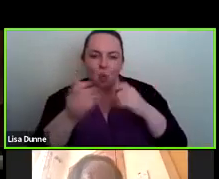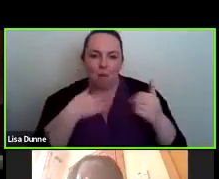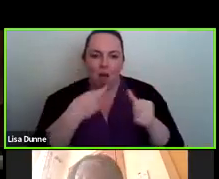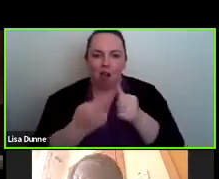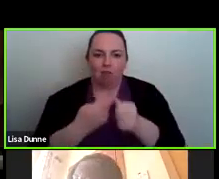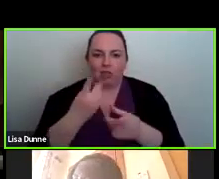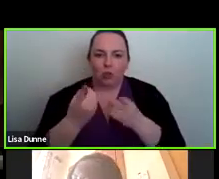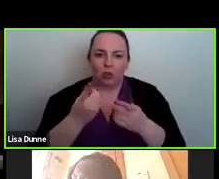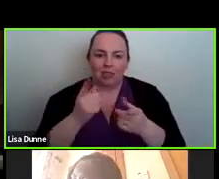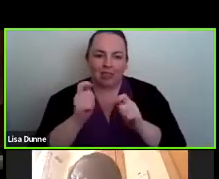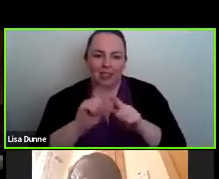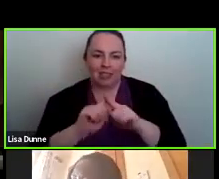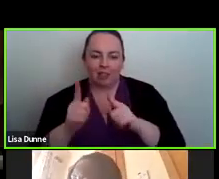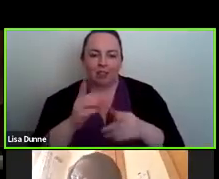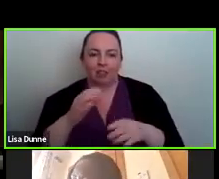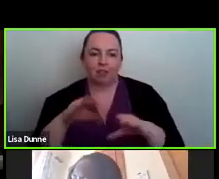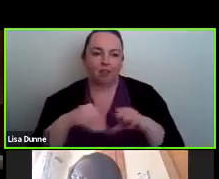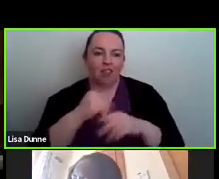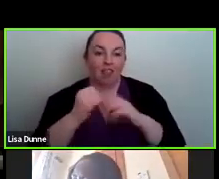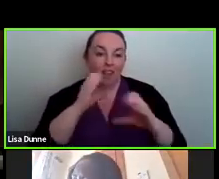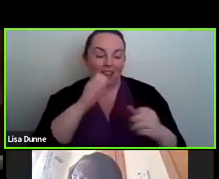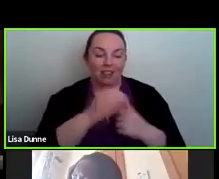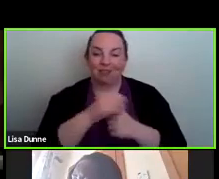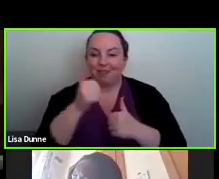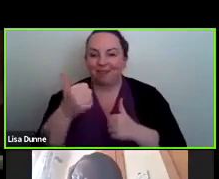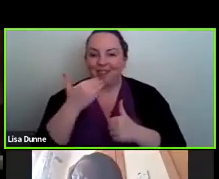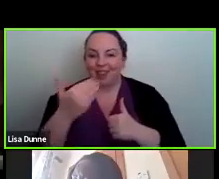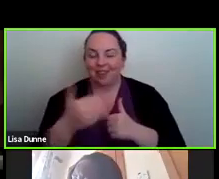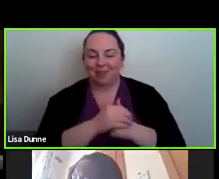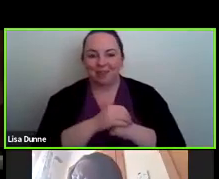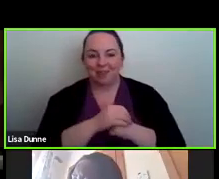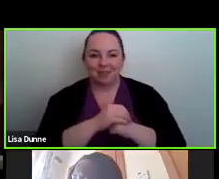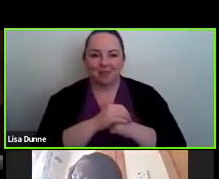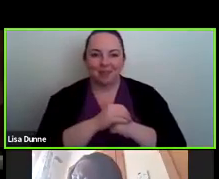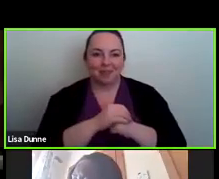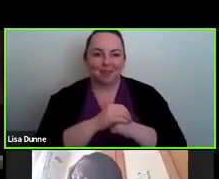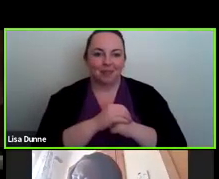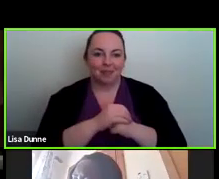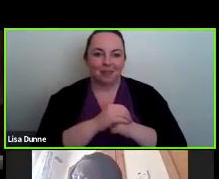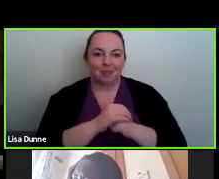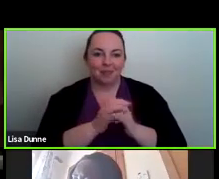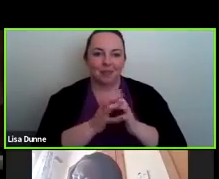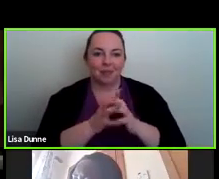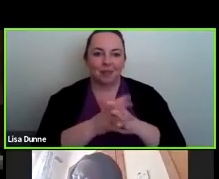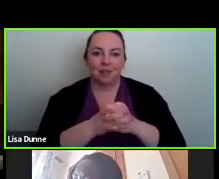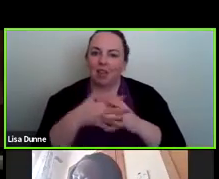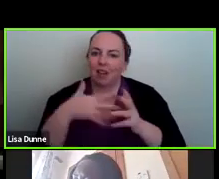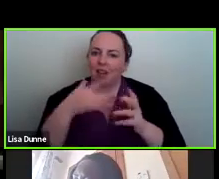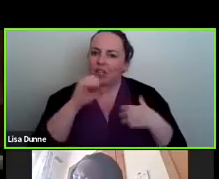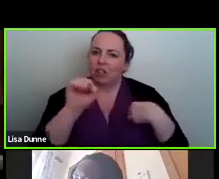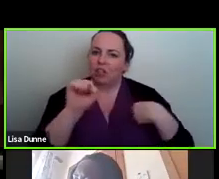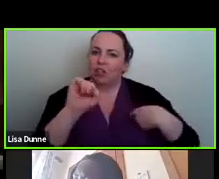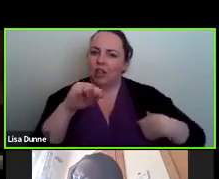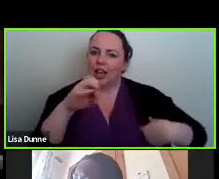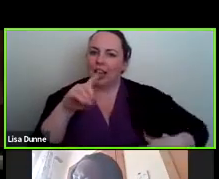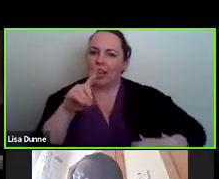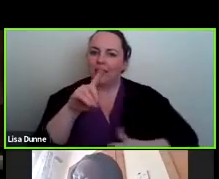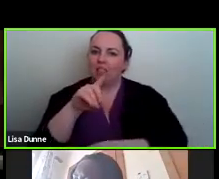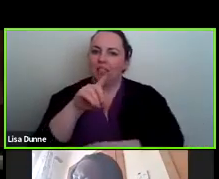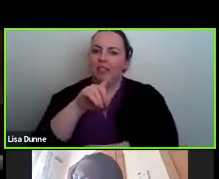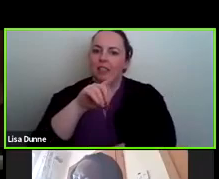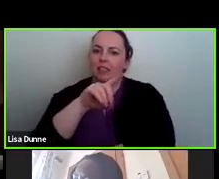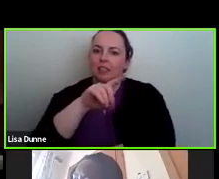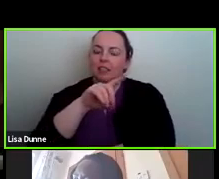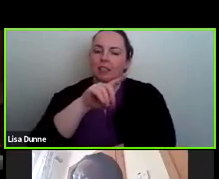conversation. Great, thank you very much, Gerry. And I'd like to turn to Sinead now,